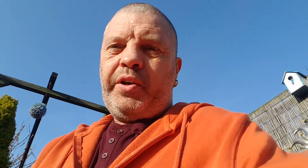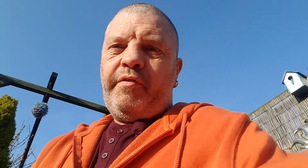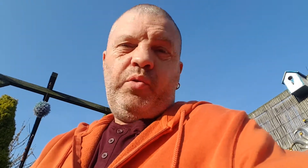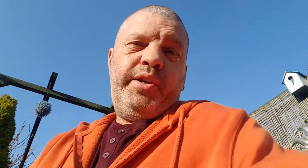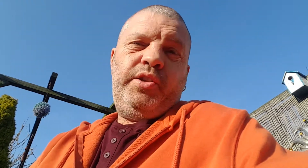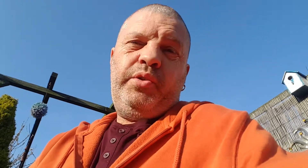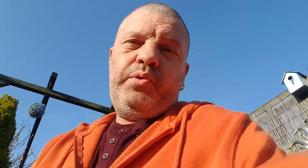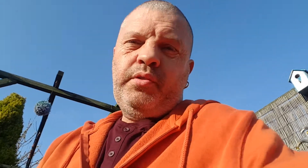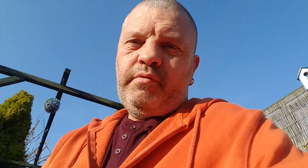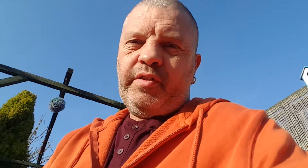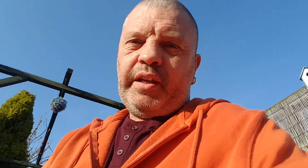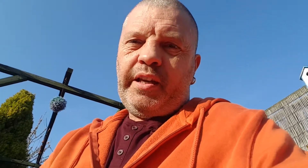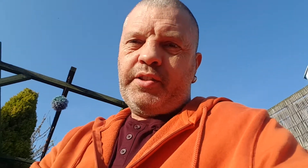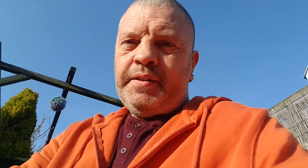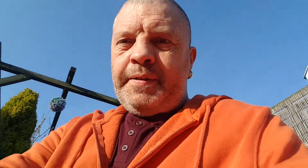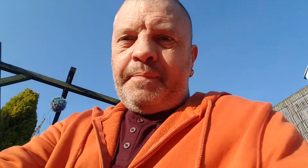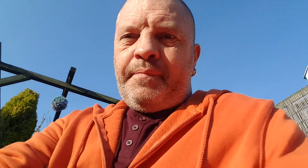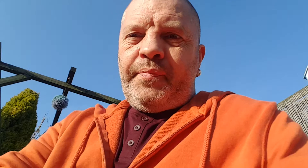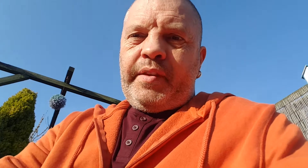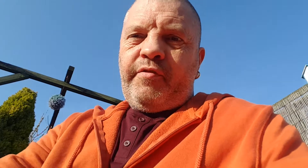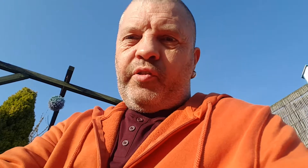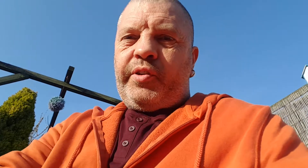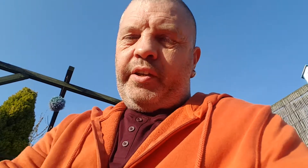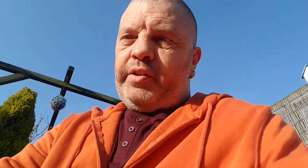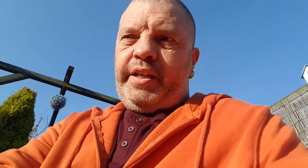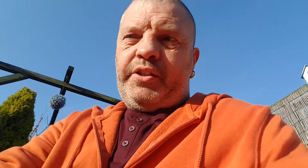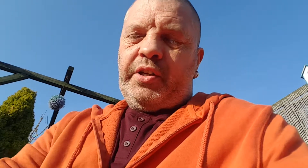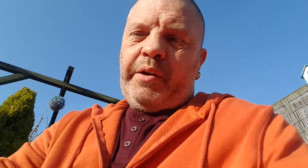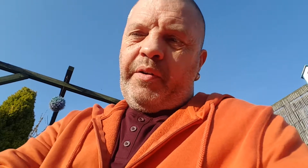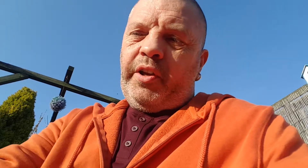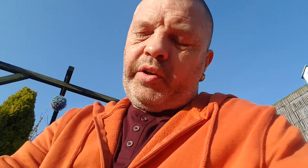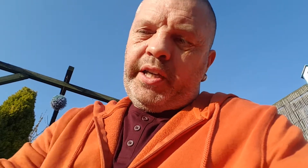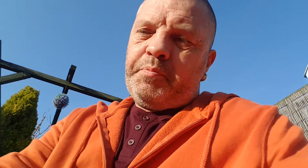I've always used for the last 40 odd years or however long it has been,